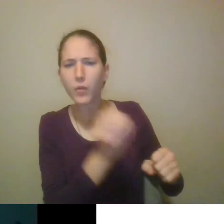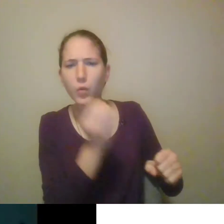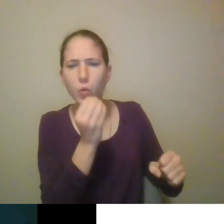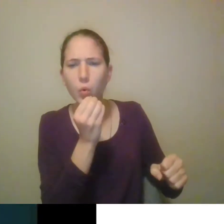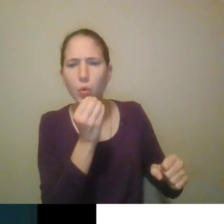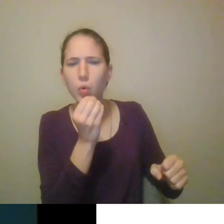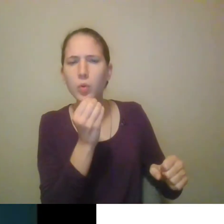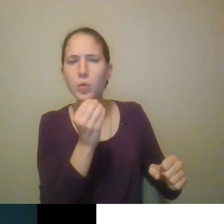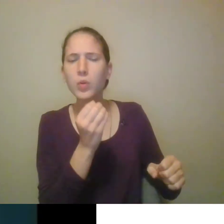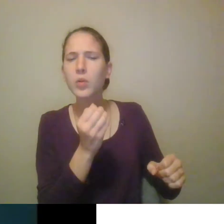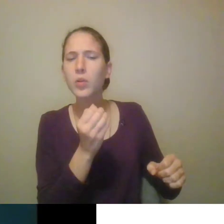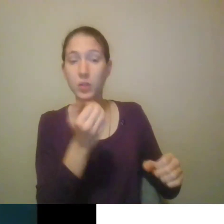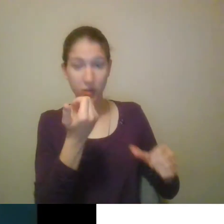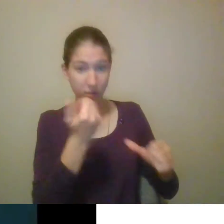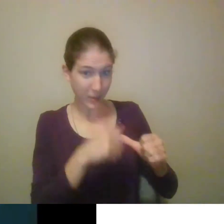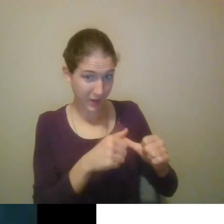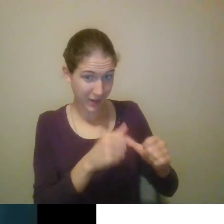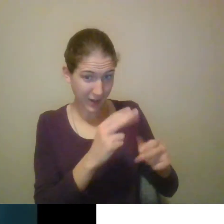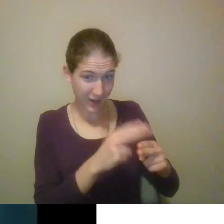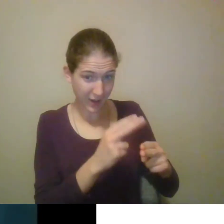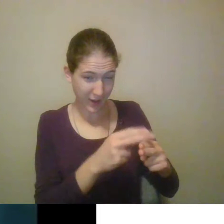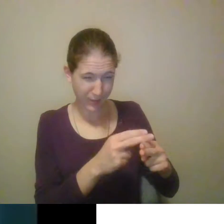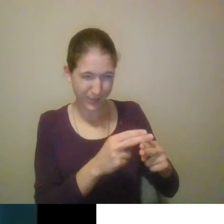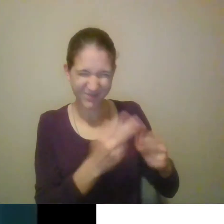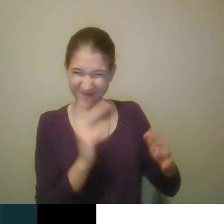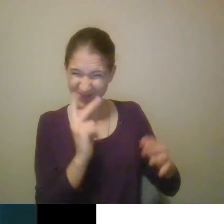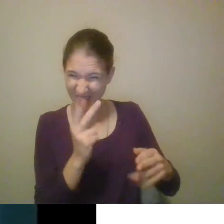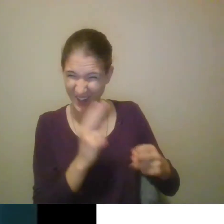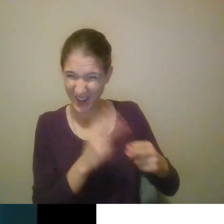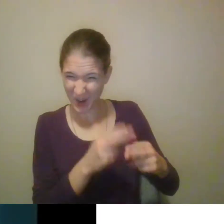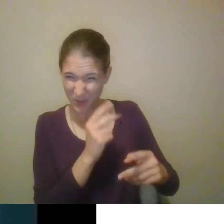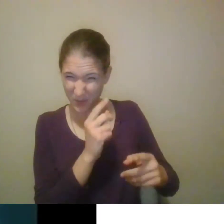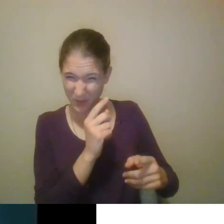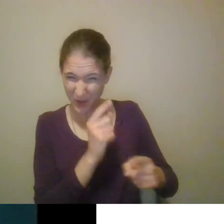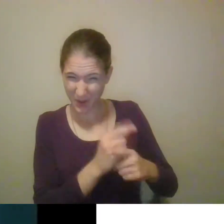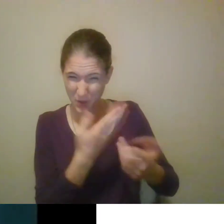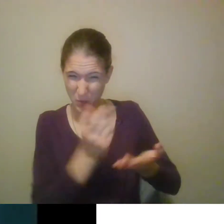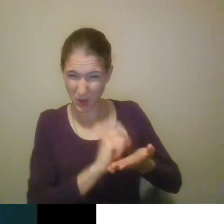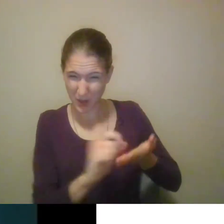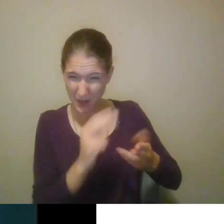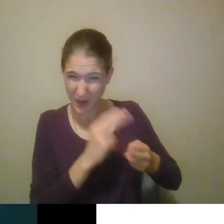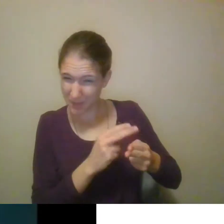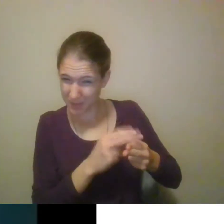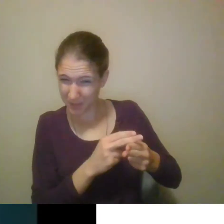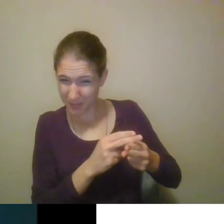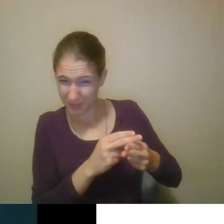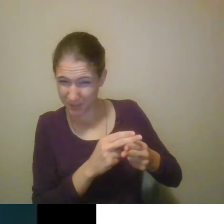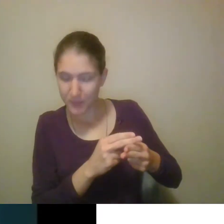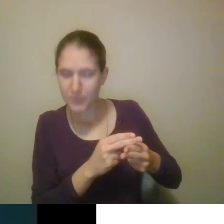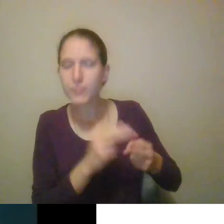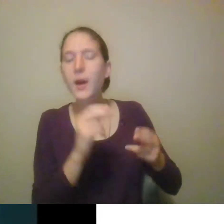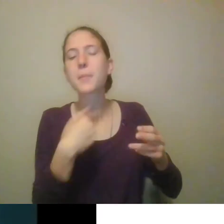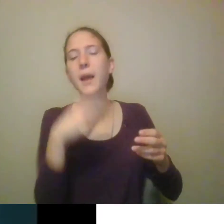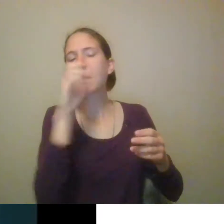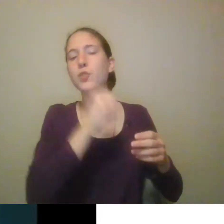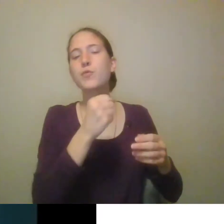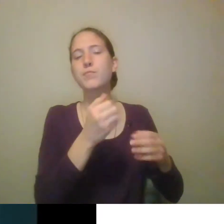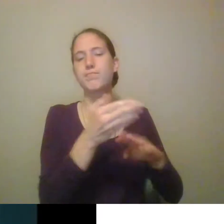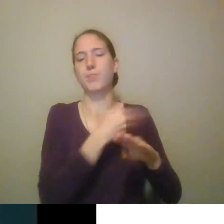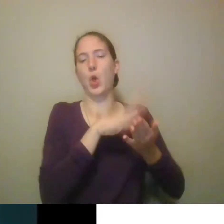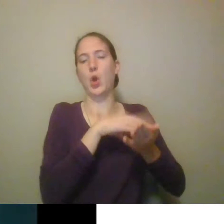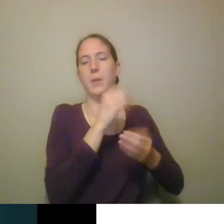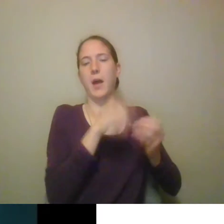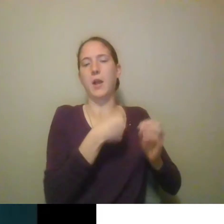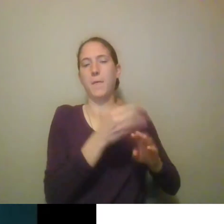and I'm sure you've all seen it at least once. It's in your books, but you've probably heard of it before too.